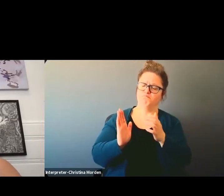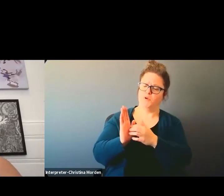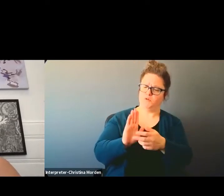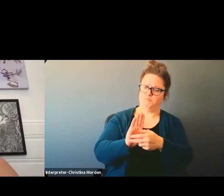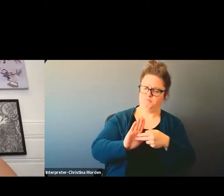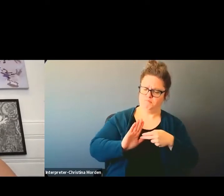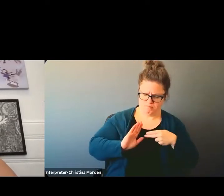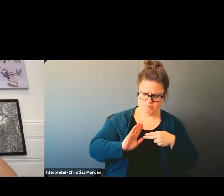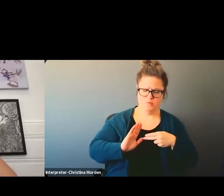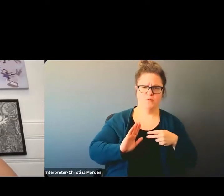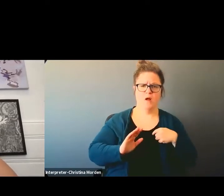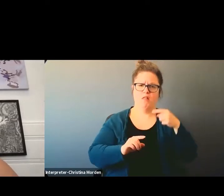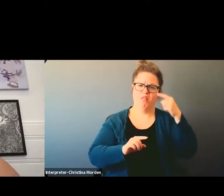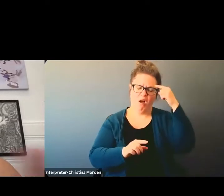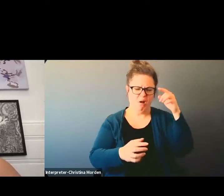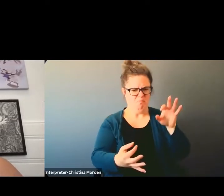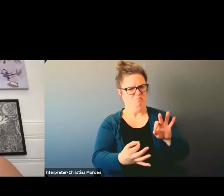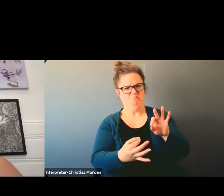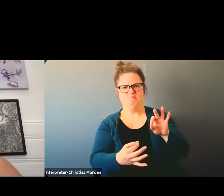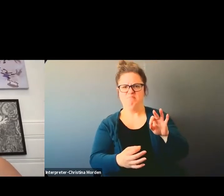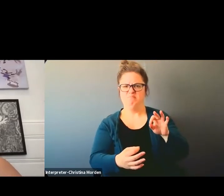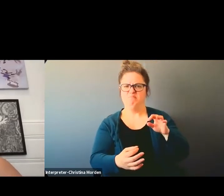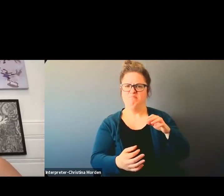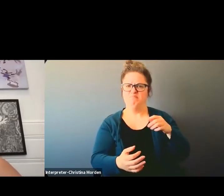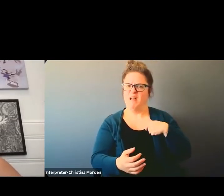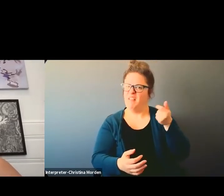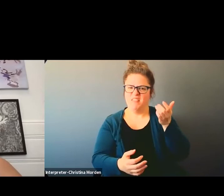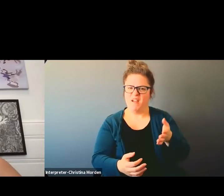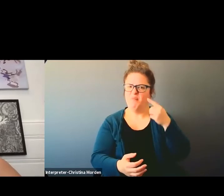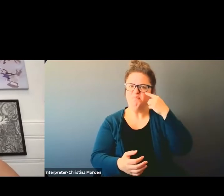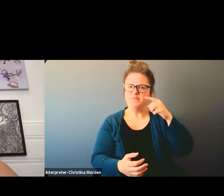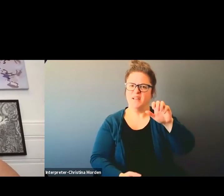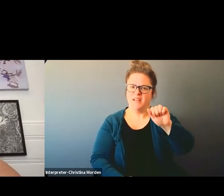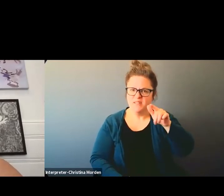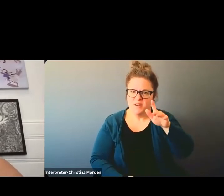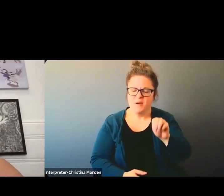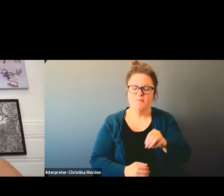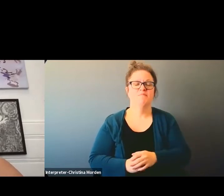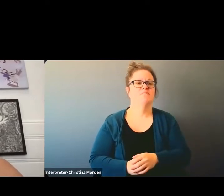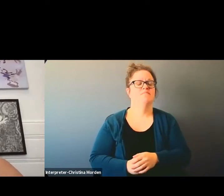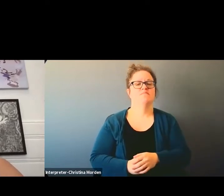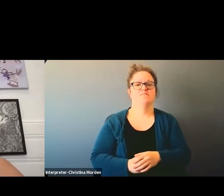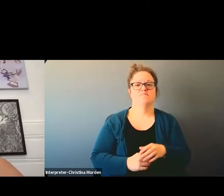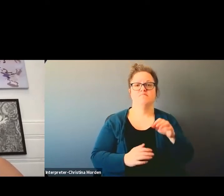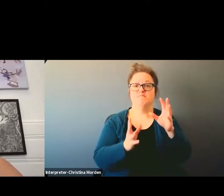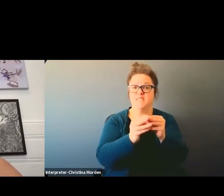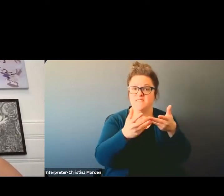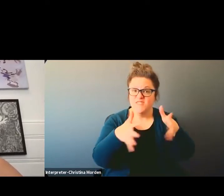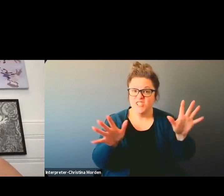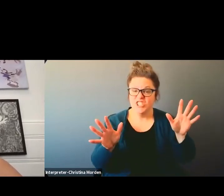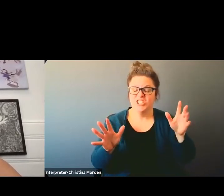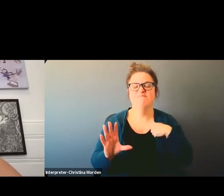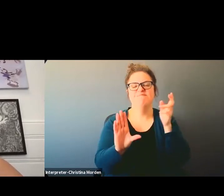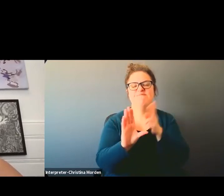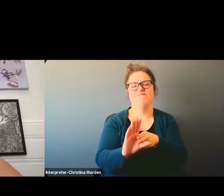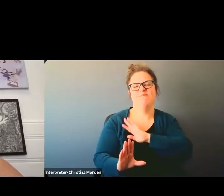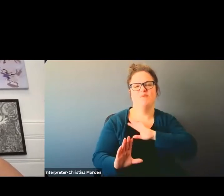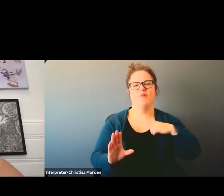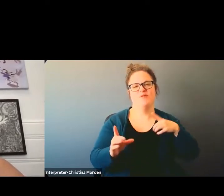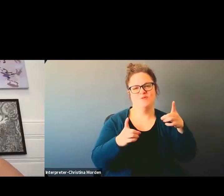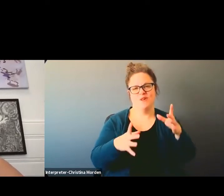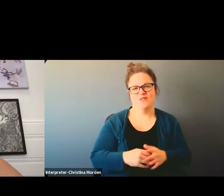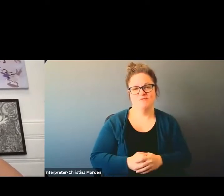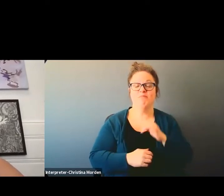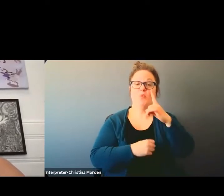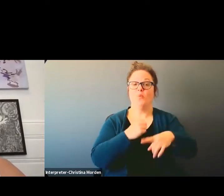was there for the meeting. Basically, long story short, by the end of the meeting, I was on the board of directors, and after a year, I was the vice